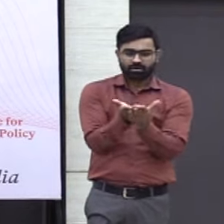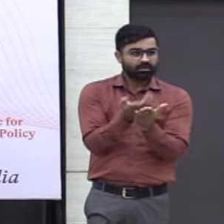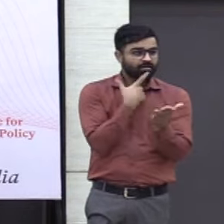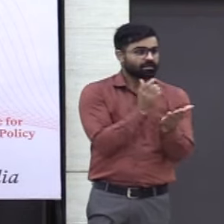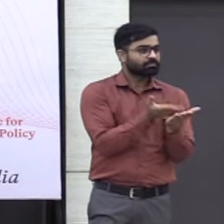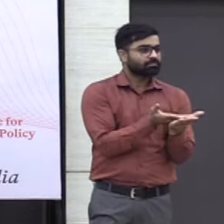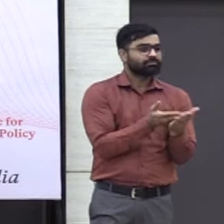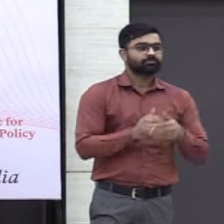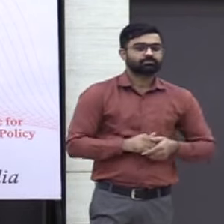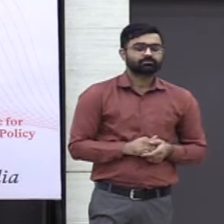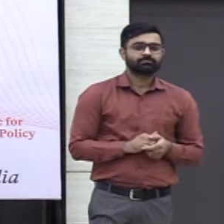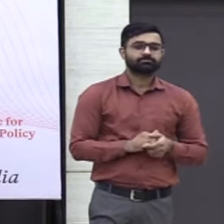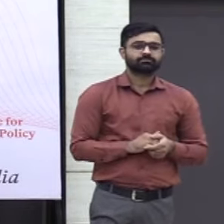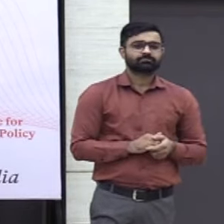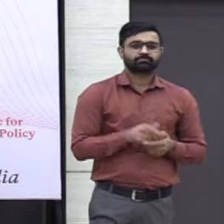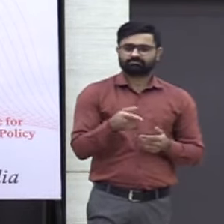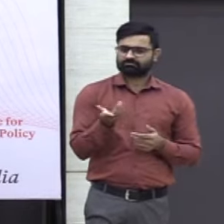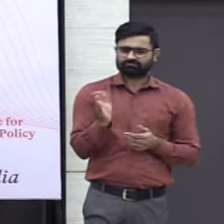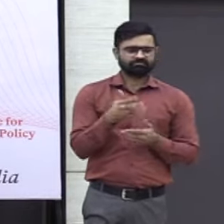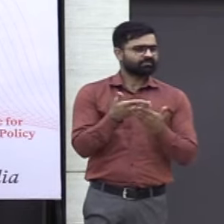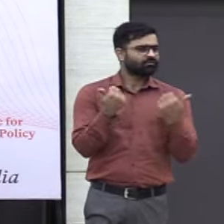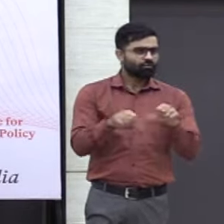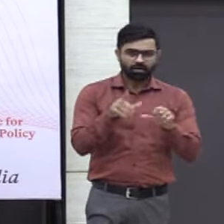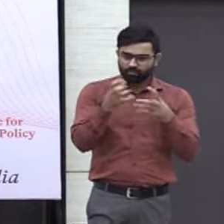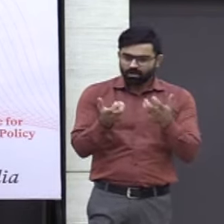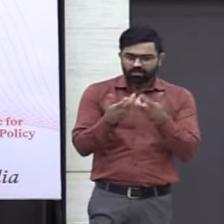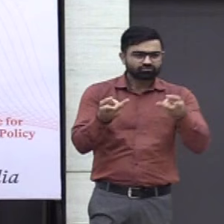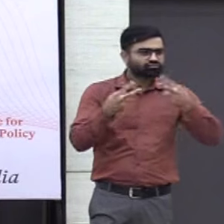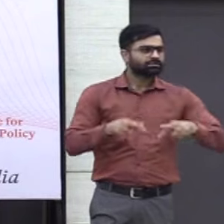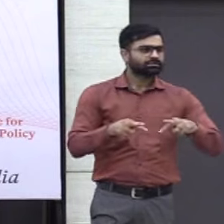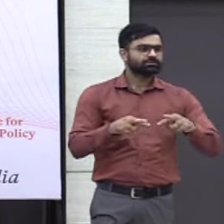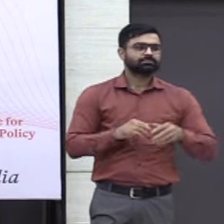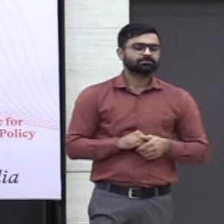complaint? He can't. Even if he wants to, he can't.